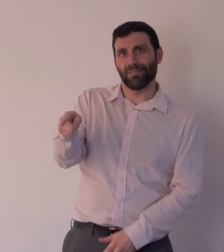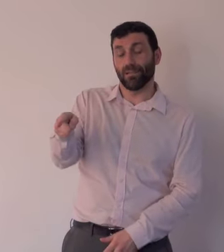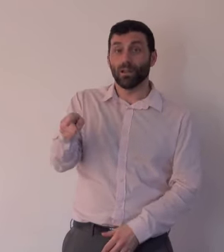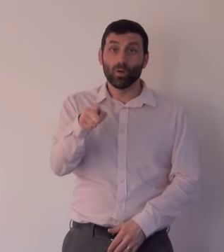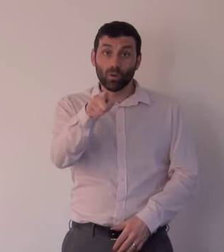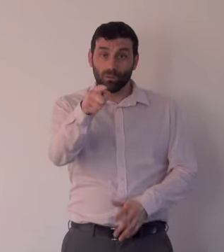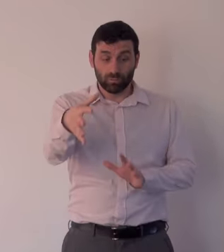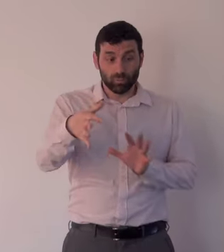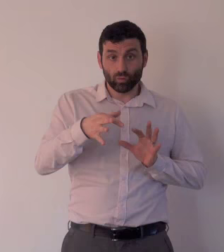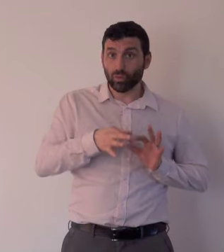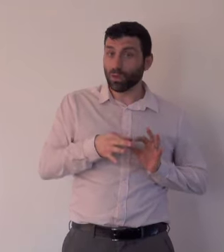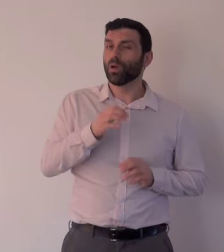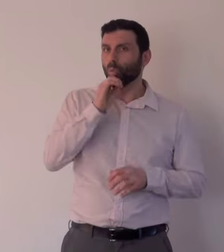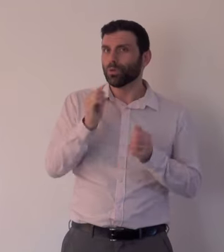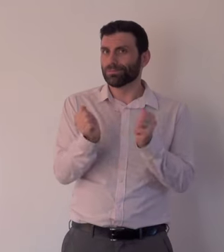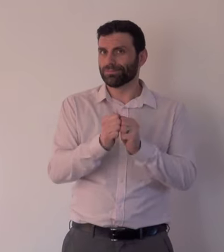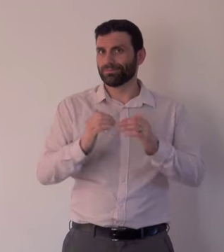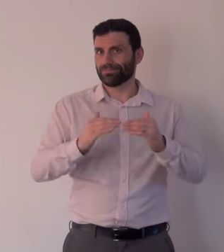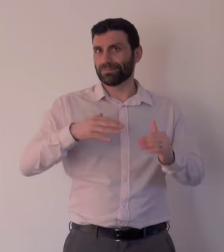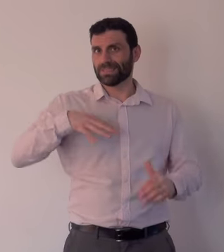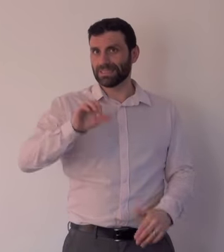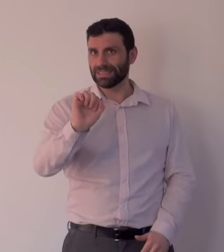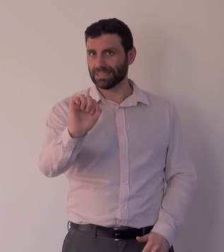in an environment which suits your needs if you join us.